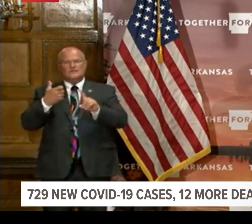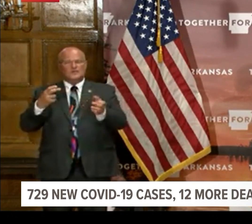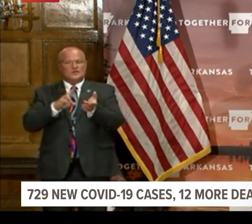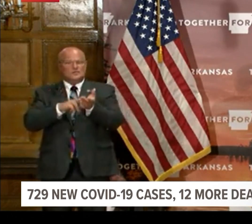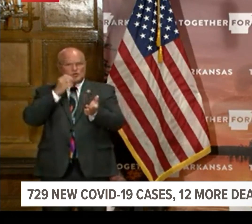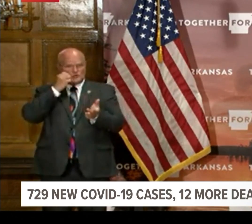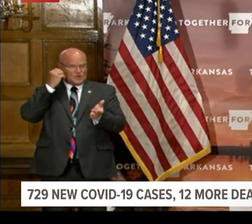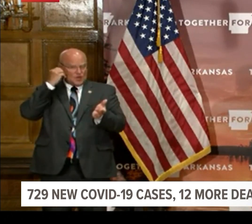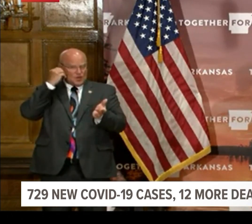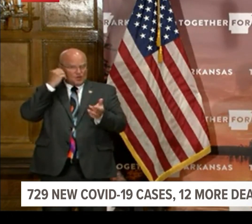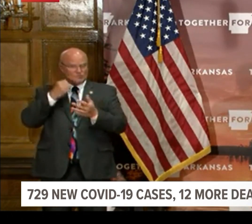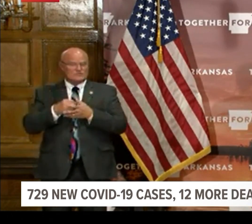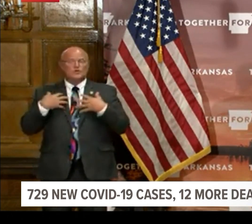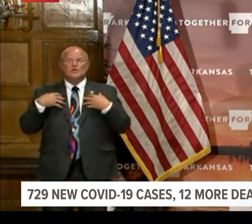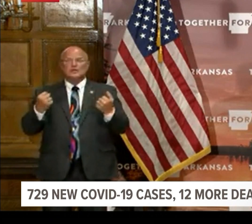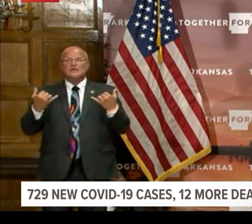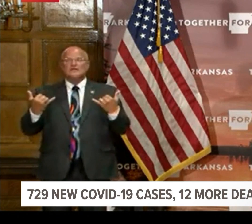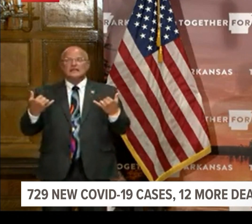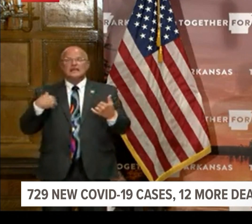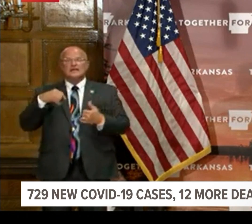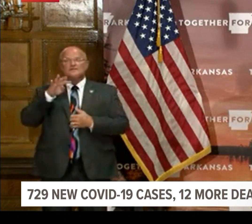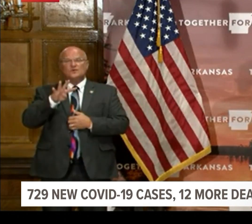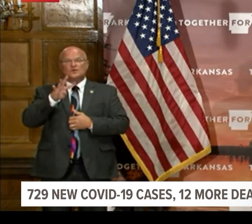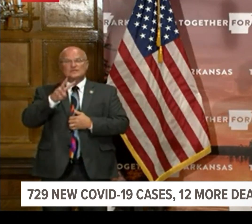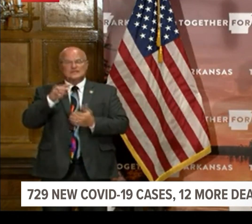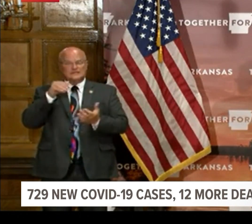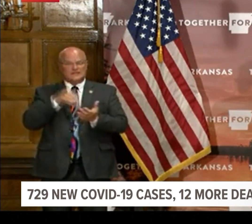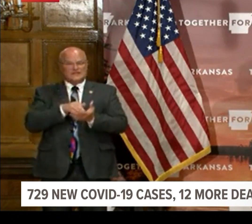homes. Recovered to date, we have